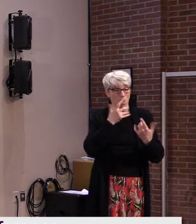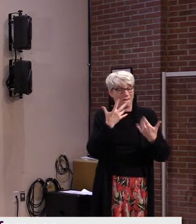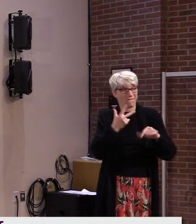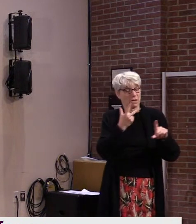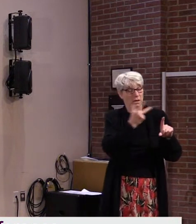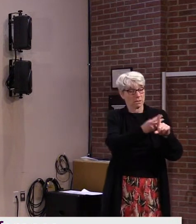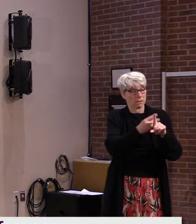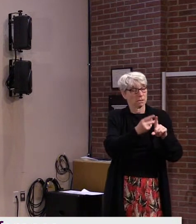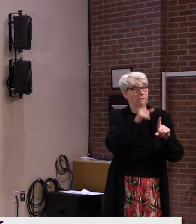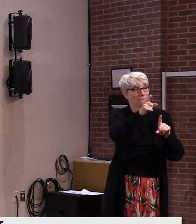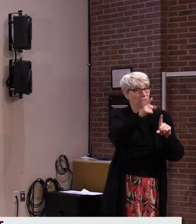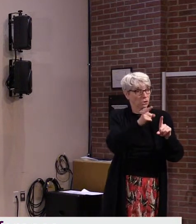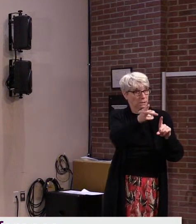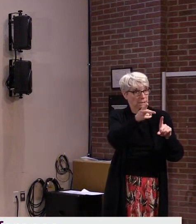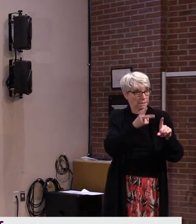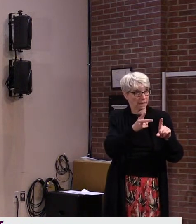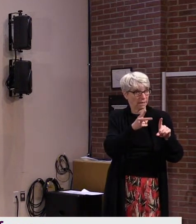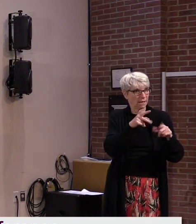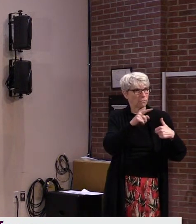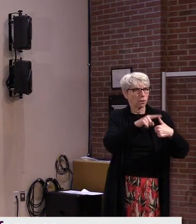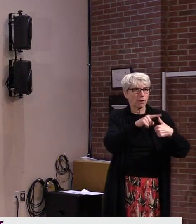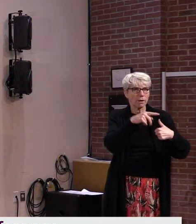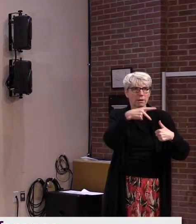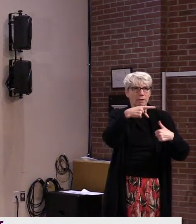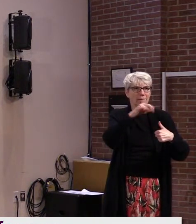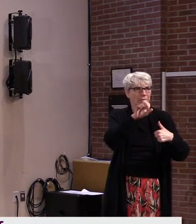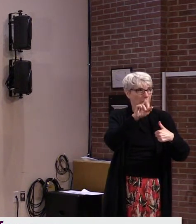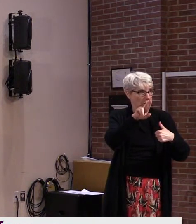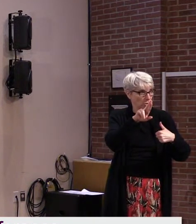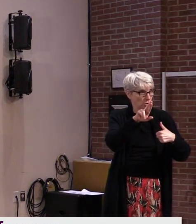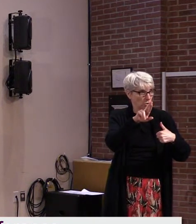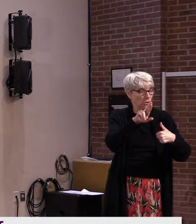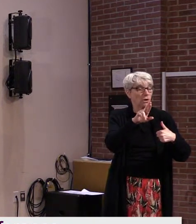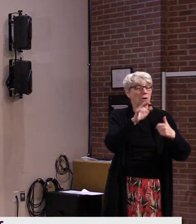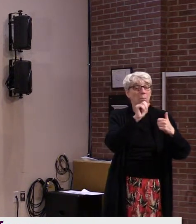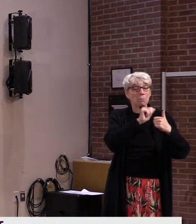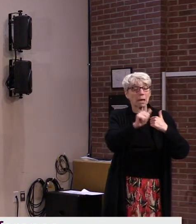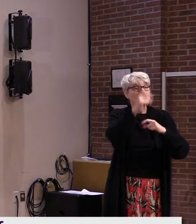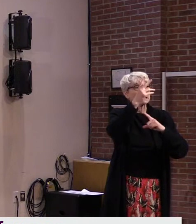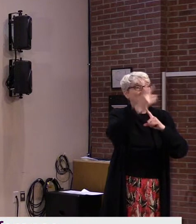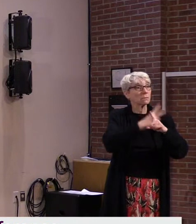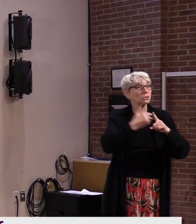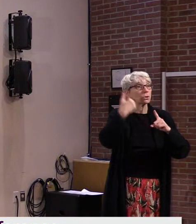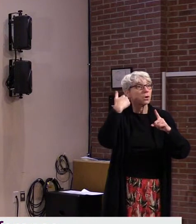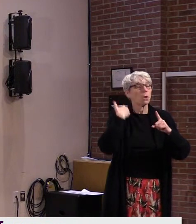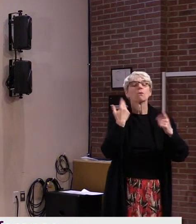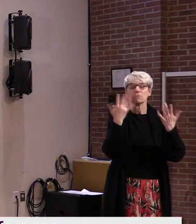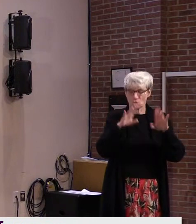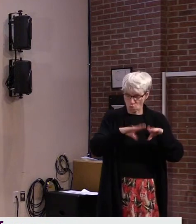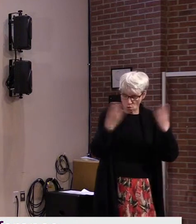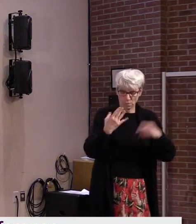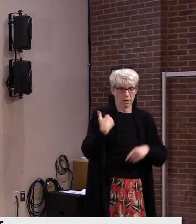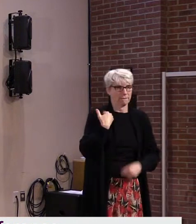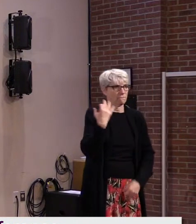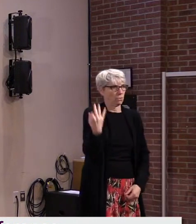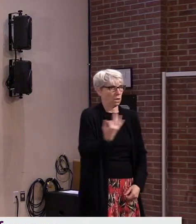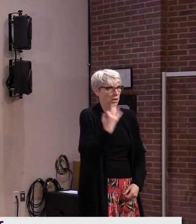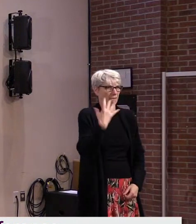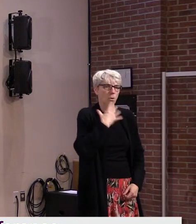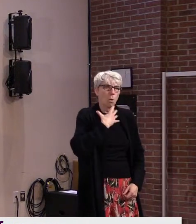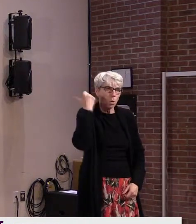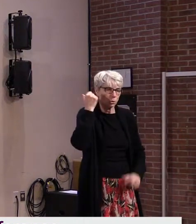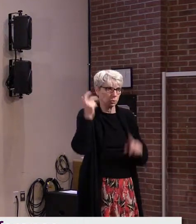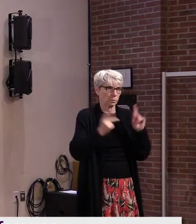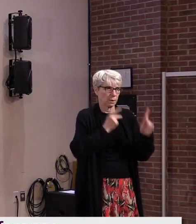Pfizer vaccine at least 6 months ago since Friday, right after federal regulators and advisors issued